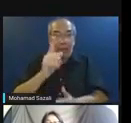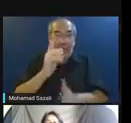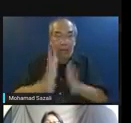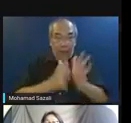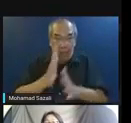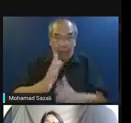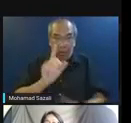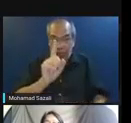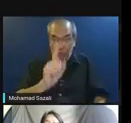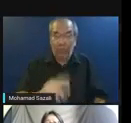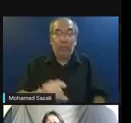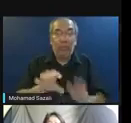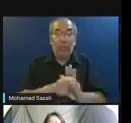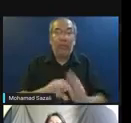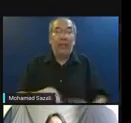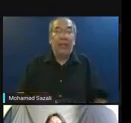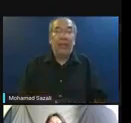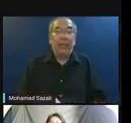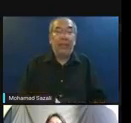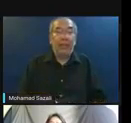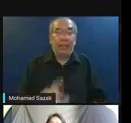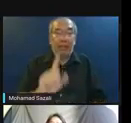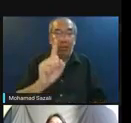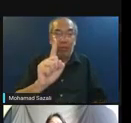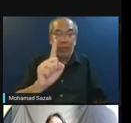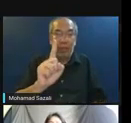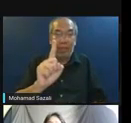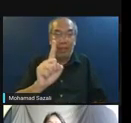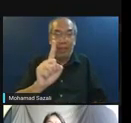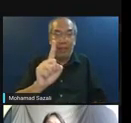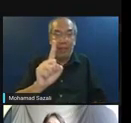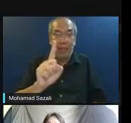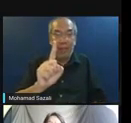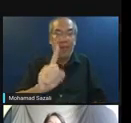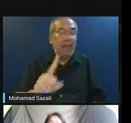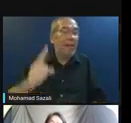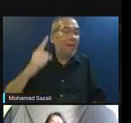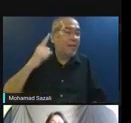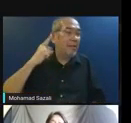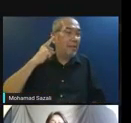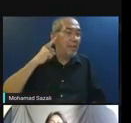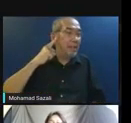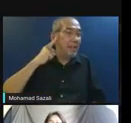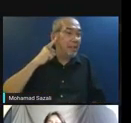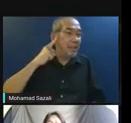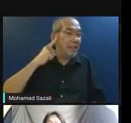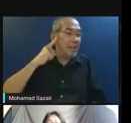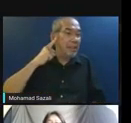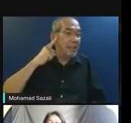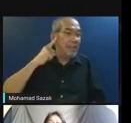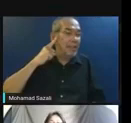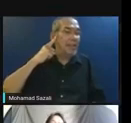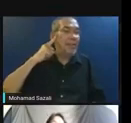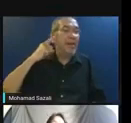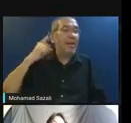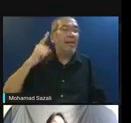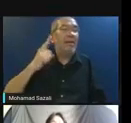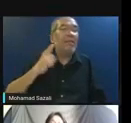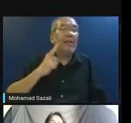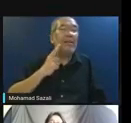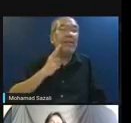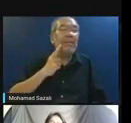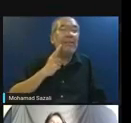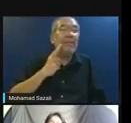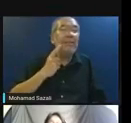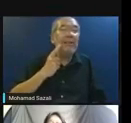So how they actually do it? They actually use the pointer finger. what you do is that use the pointer finger from the